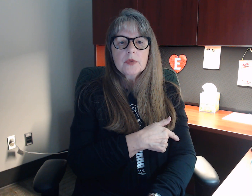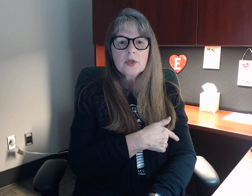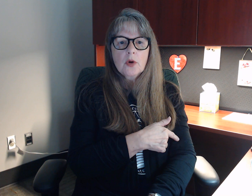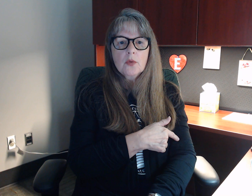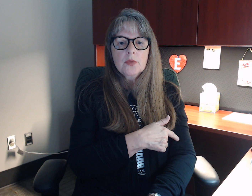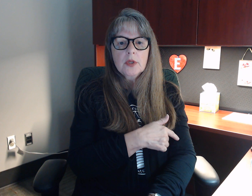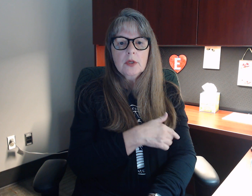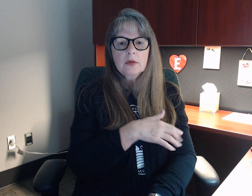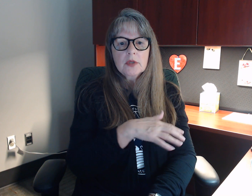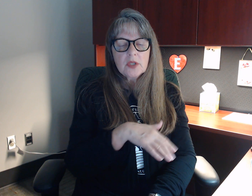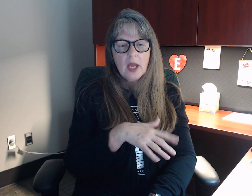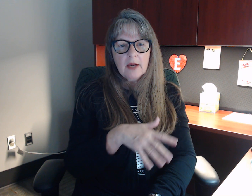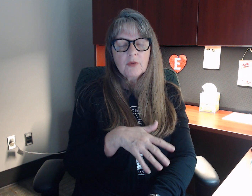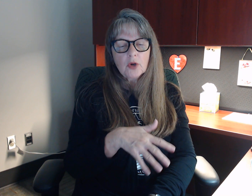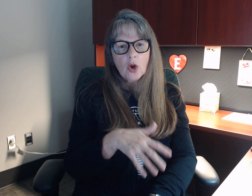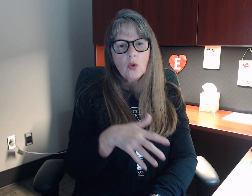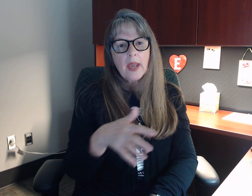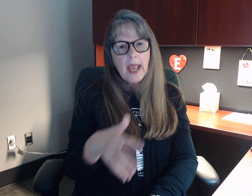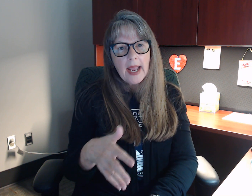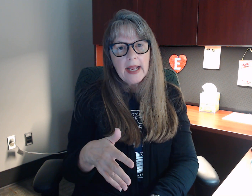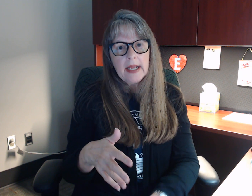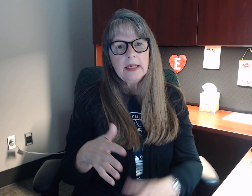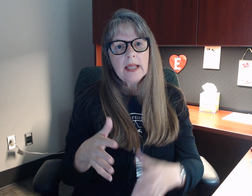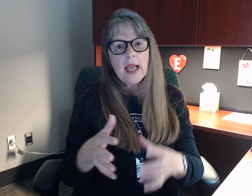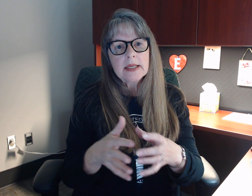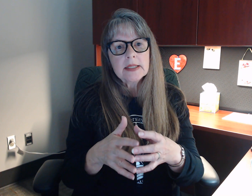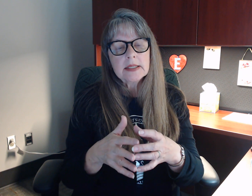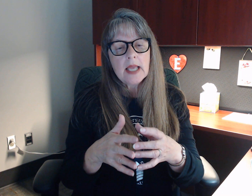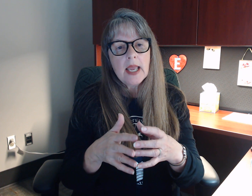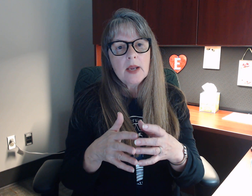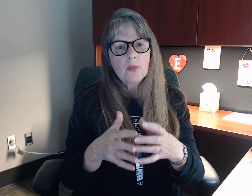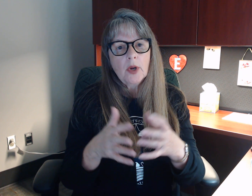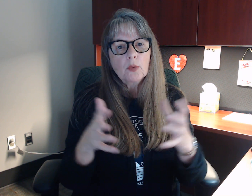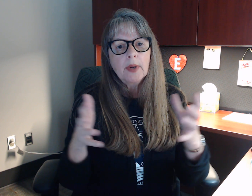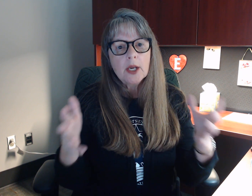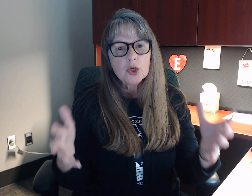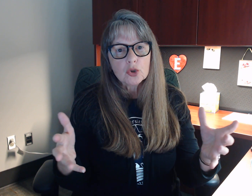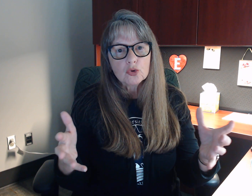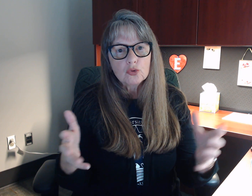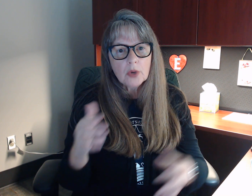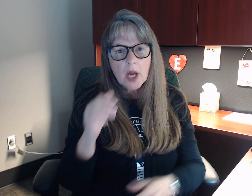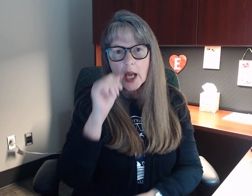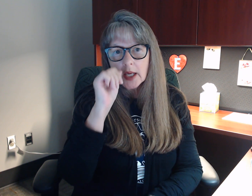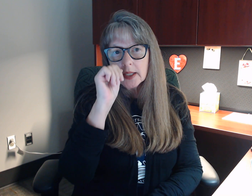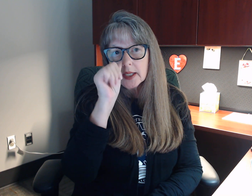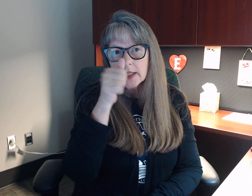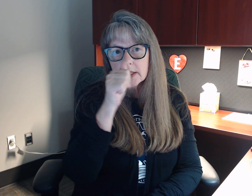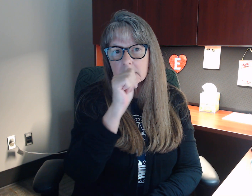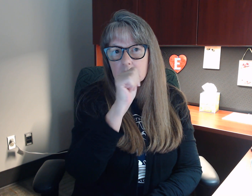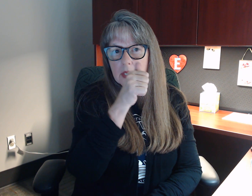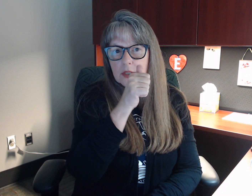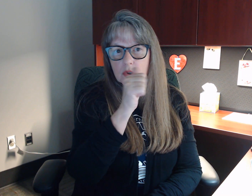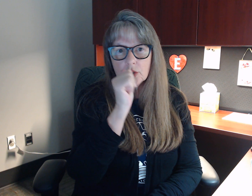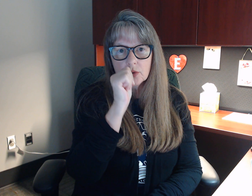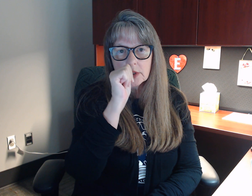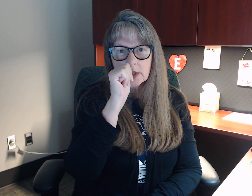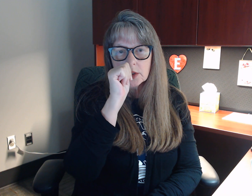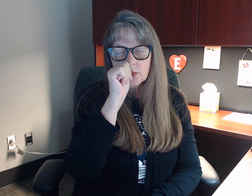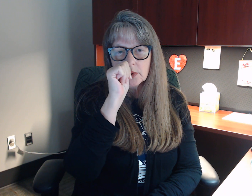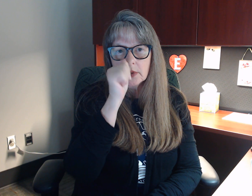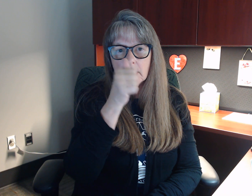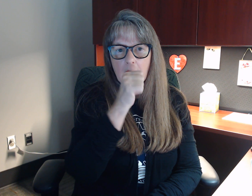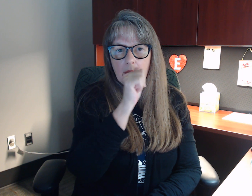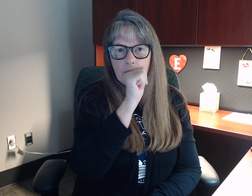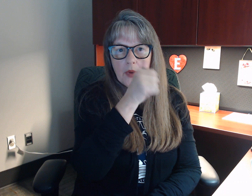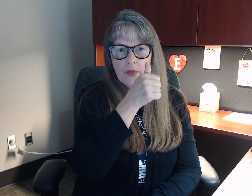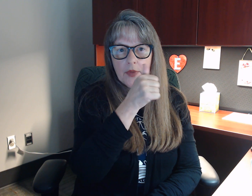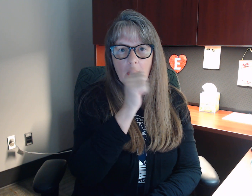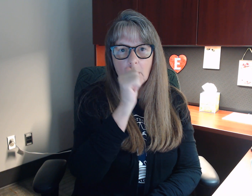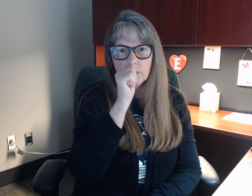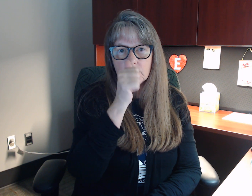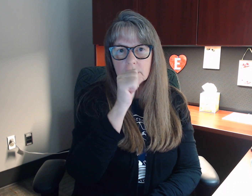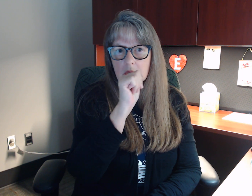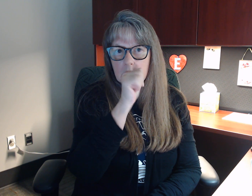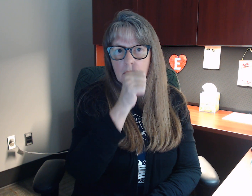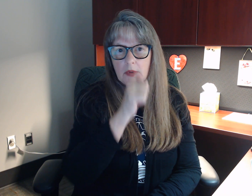So the sign for cocaine as a recreational drug is use this for on the nose, the thumb on the